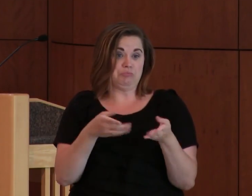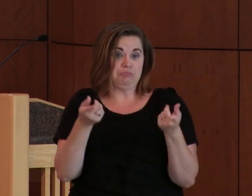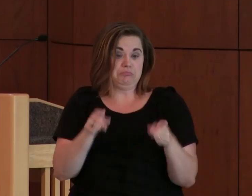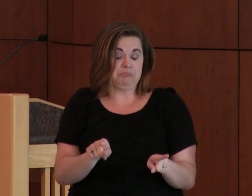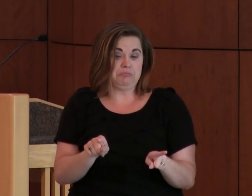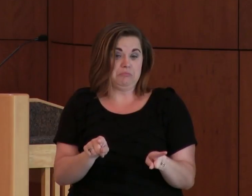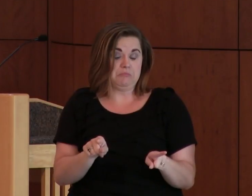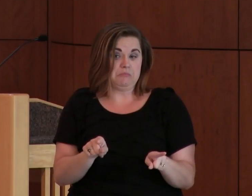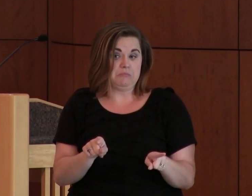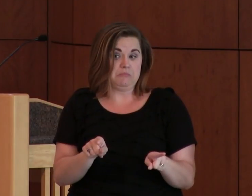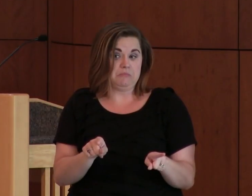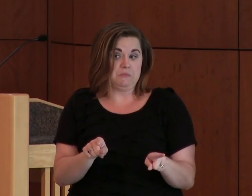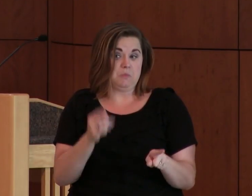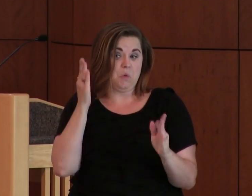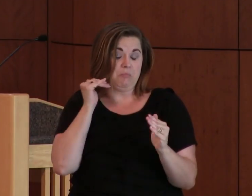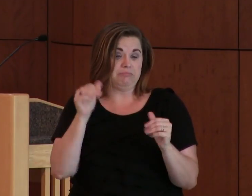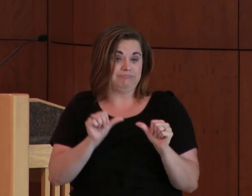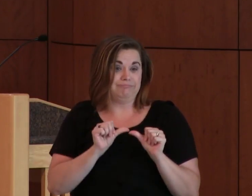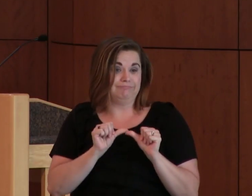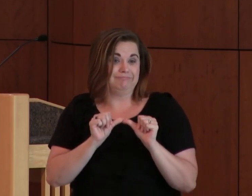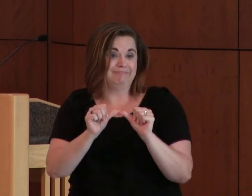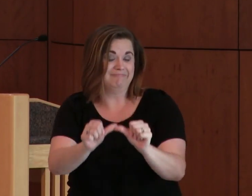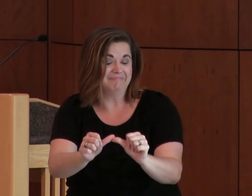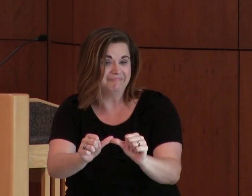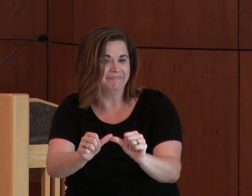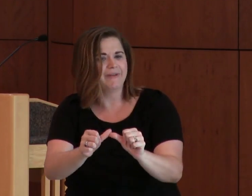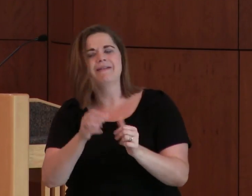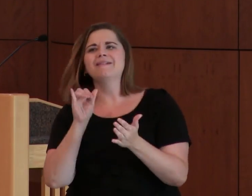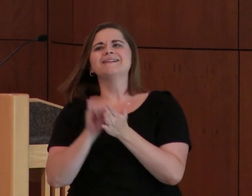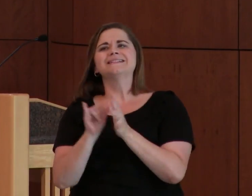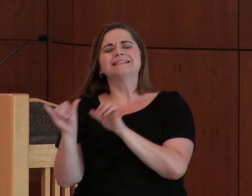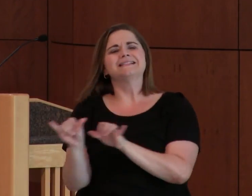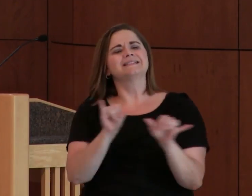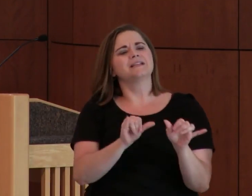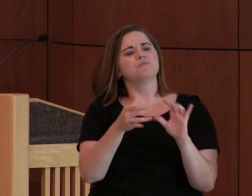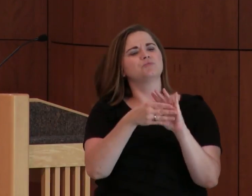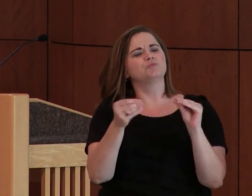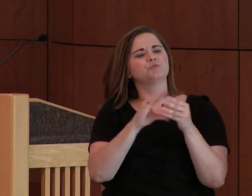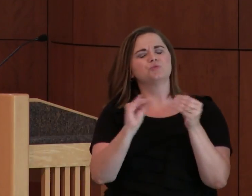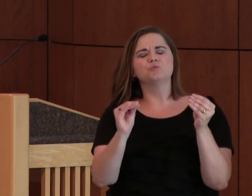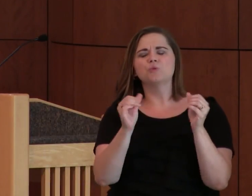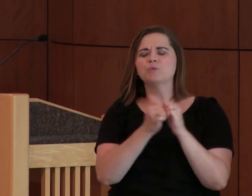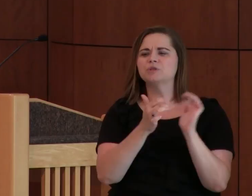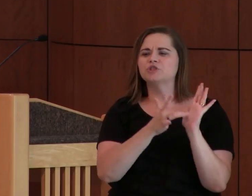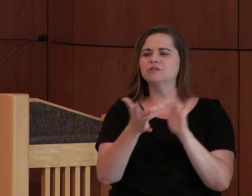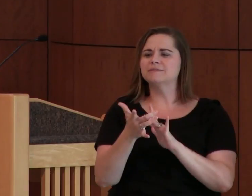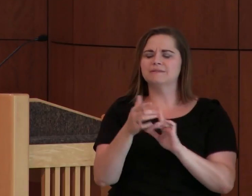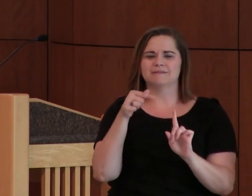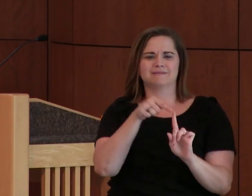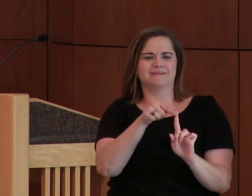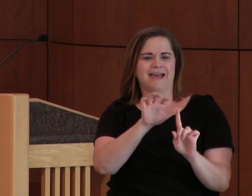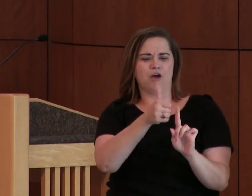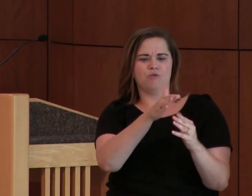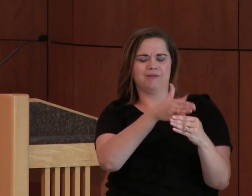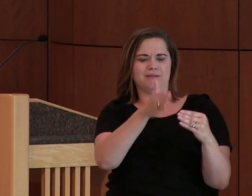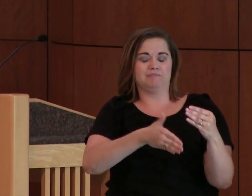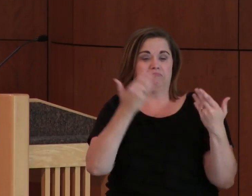is a great thing, because that's exactly what we get in this story with Jesus as well. We don't know how this story ends. All we know is how